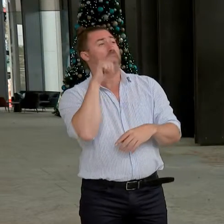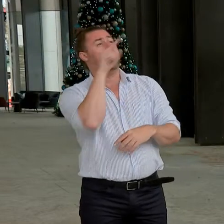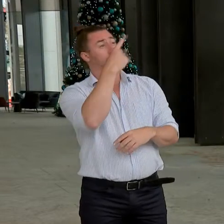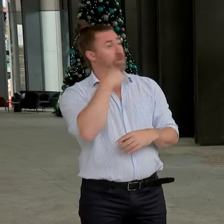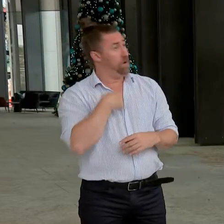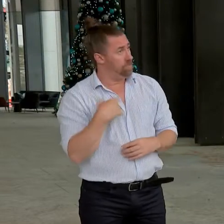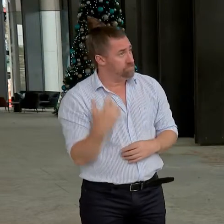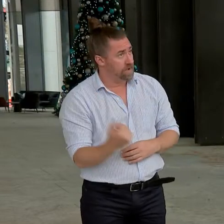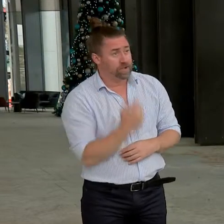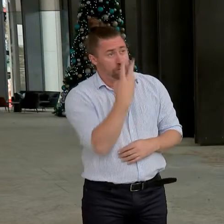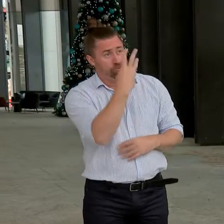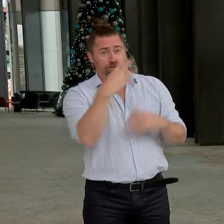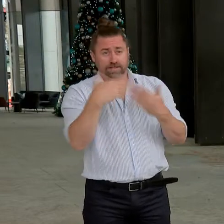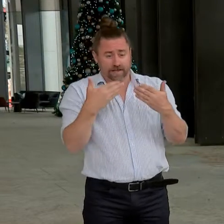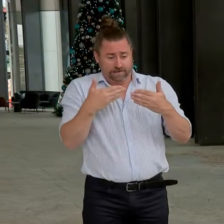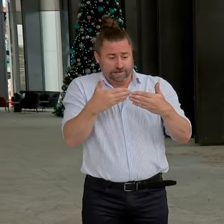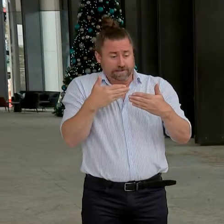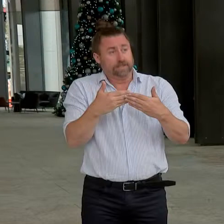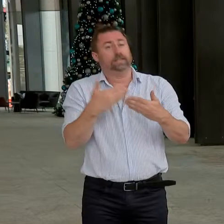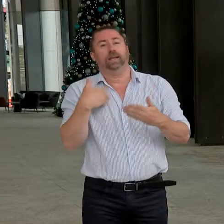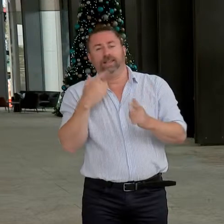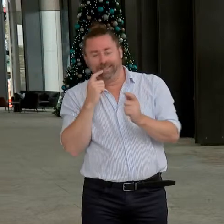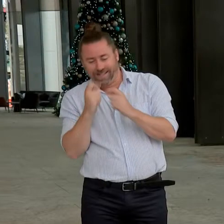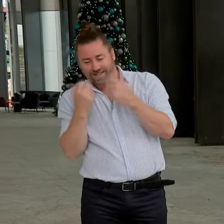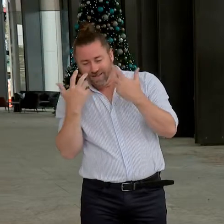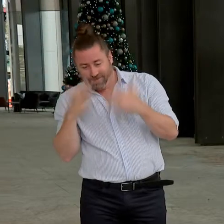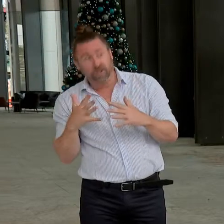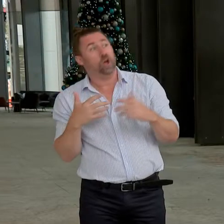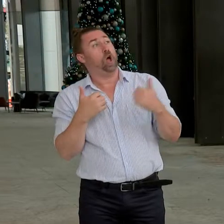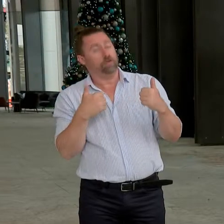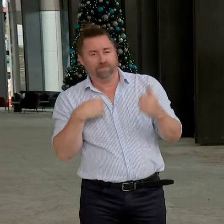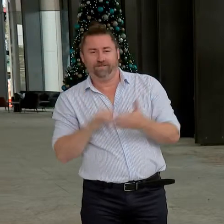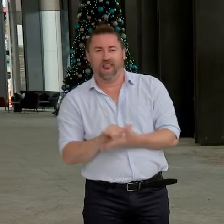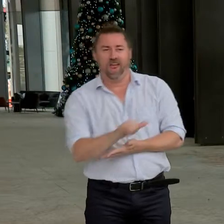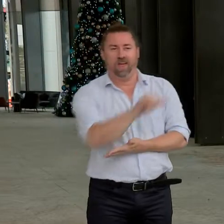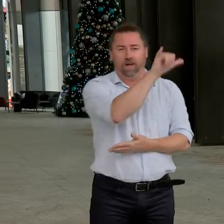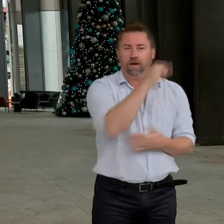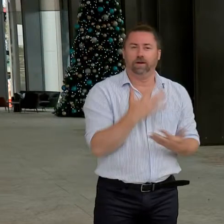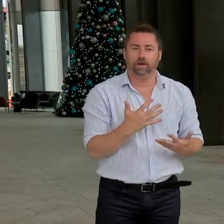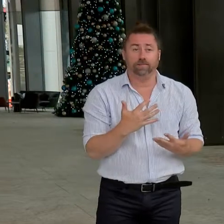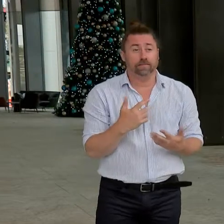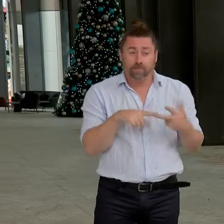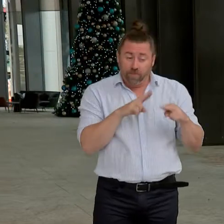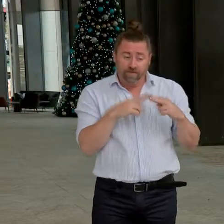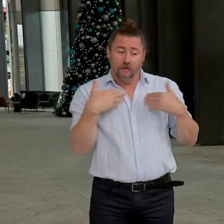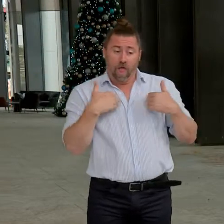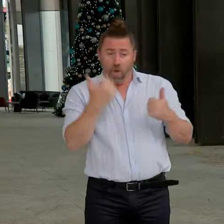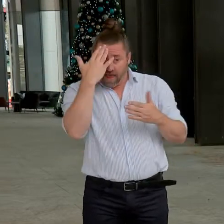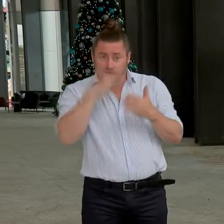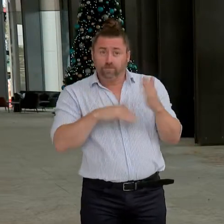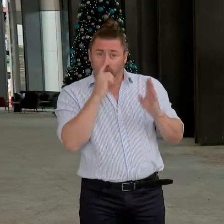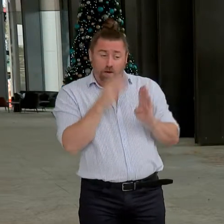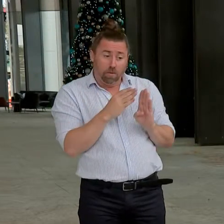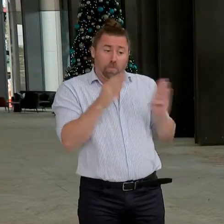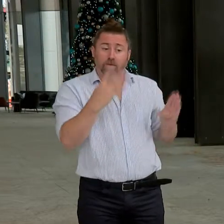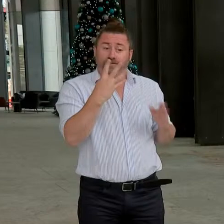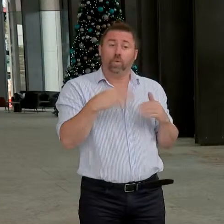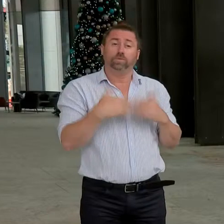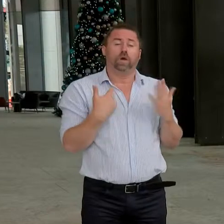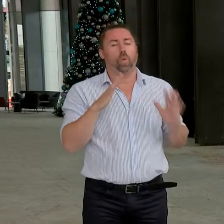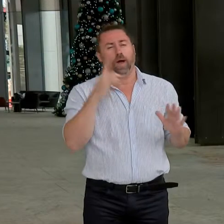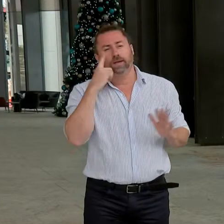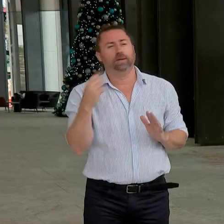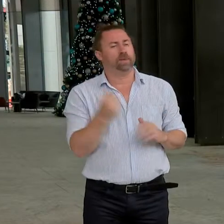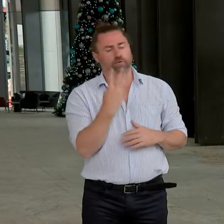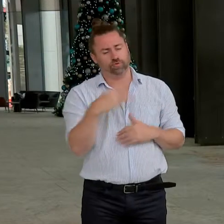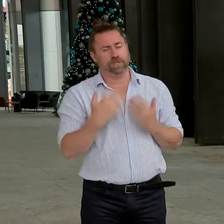this is a general rule, but it will continue to take advice. If the health advice is that we can shift that, then we'll certainly take that on board. Minister Brown